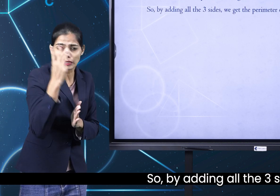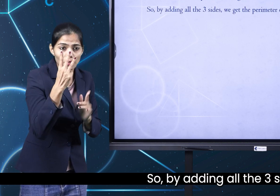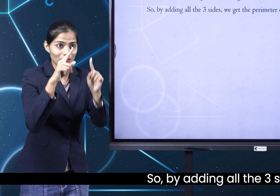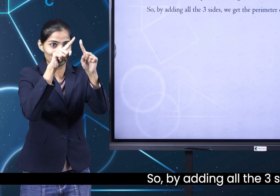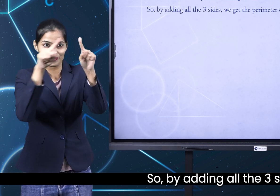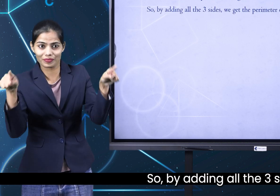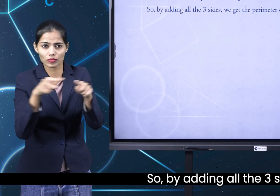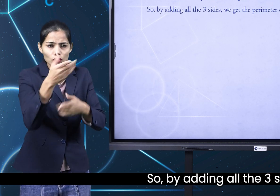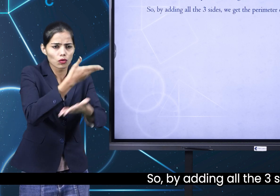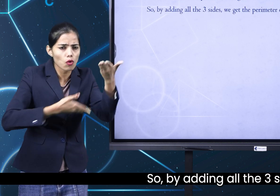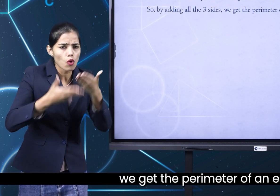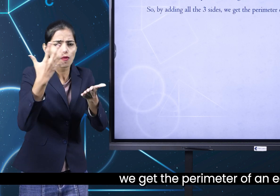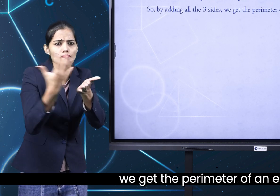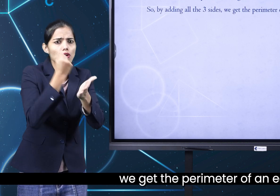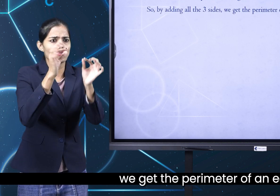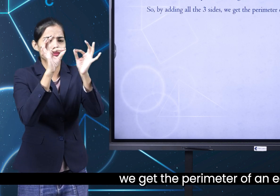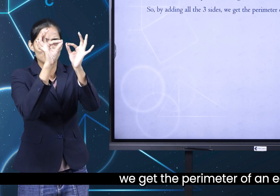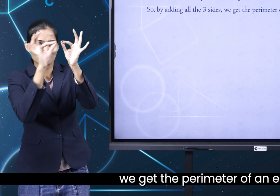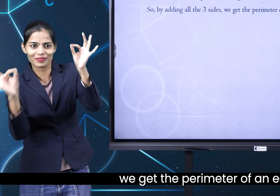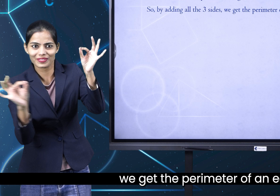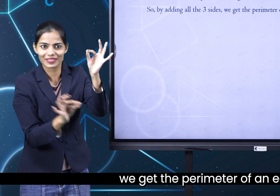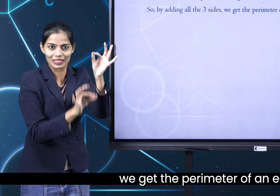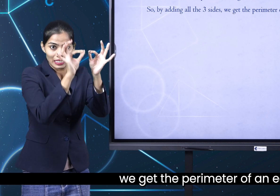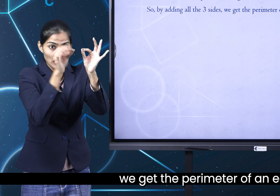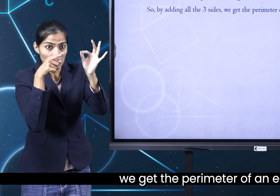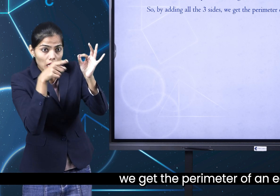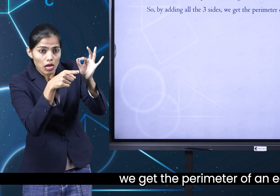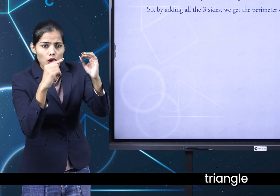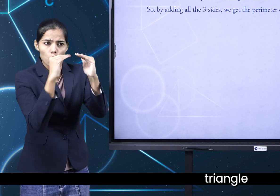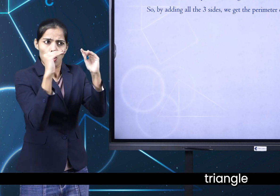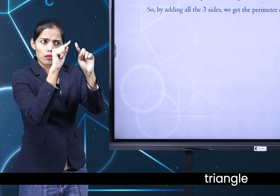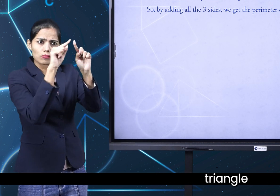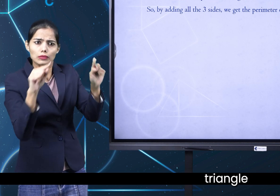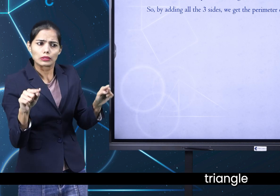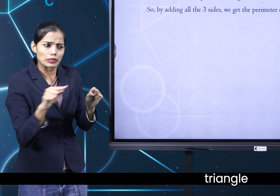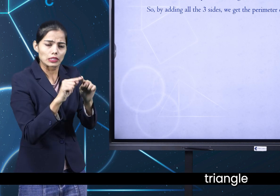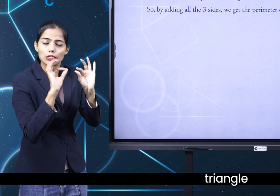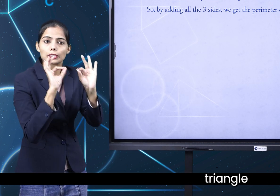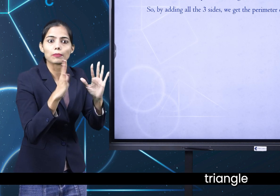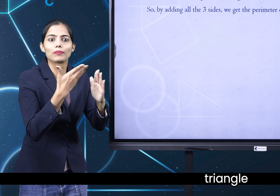3 sides, we get the perimeter of an equilateral triangle.